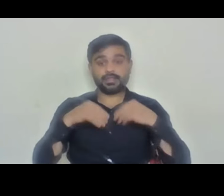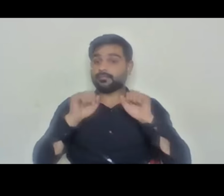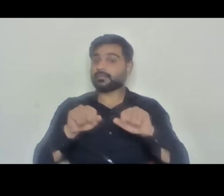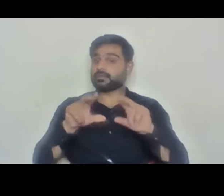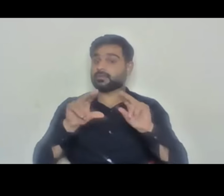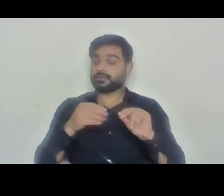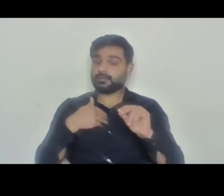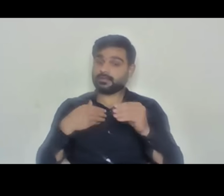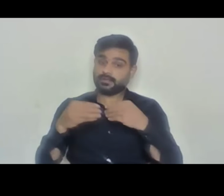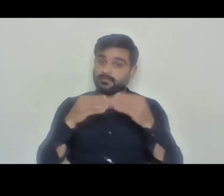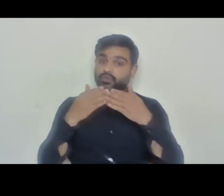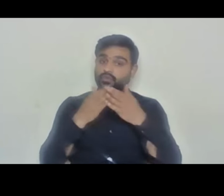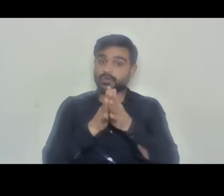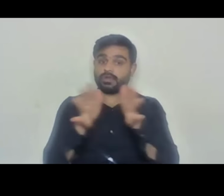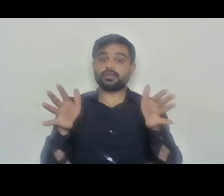are influenced by the